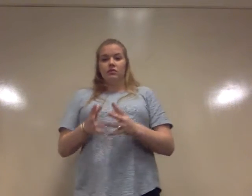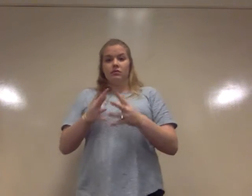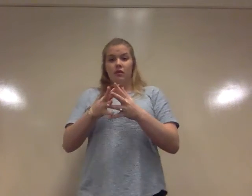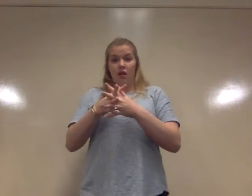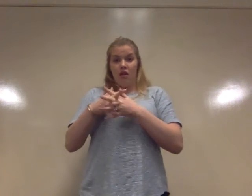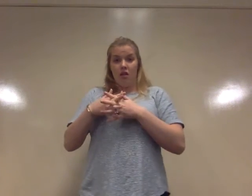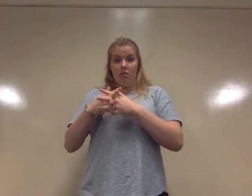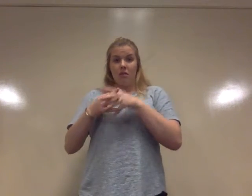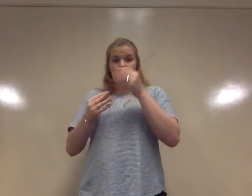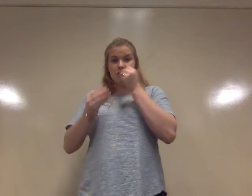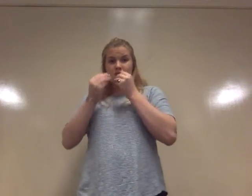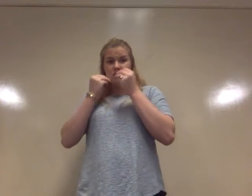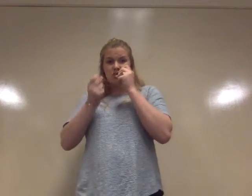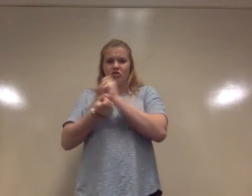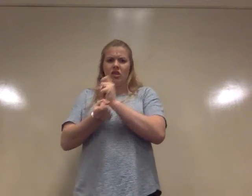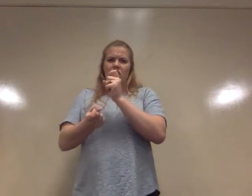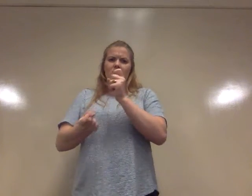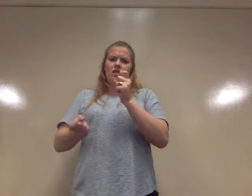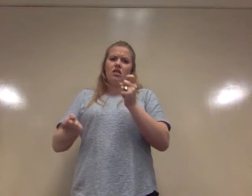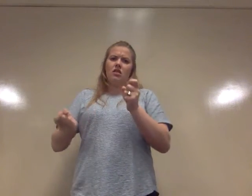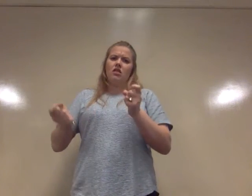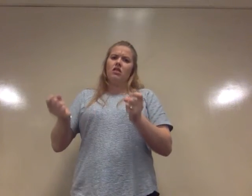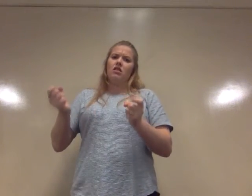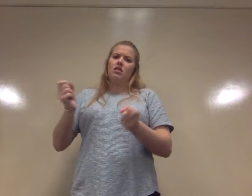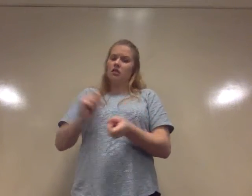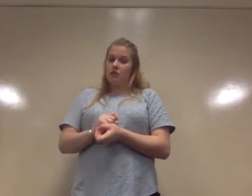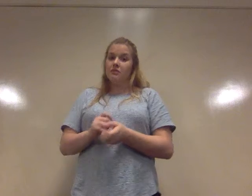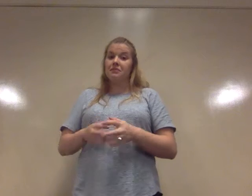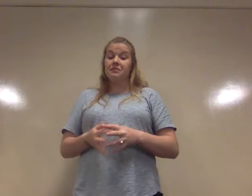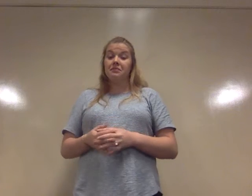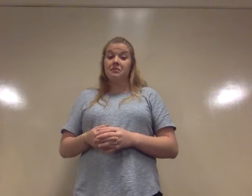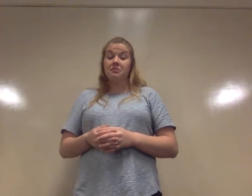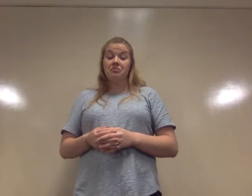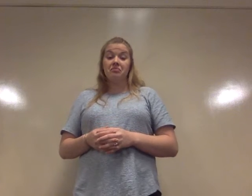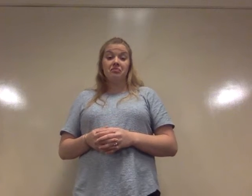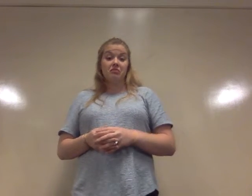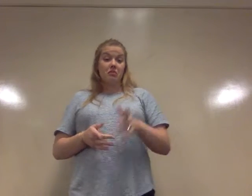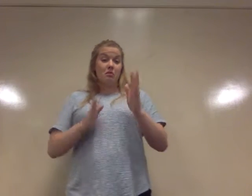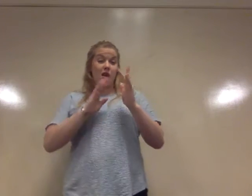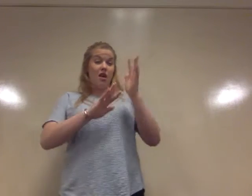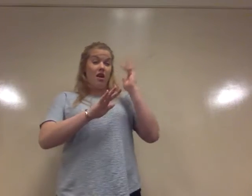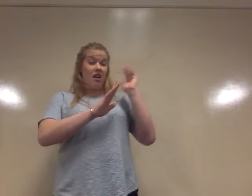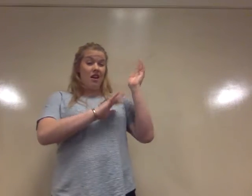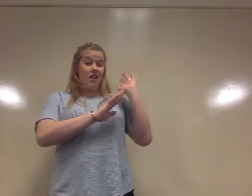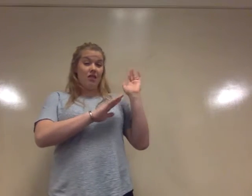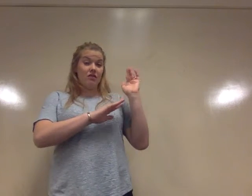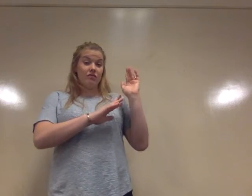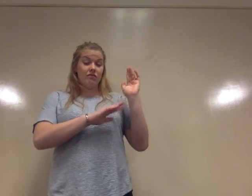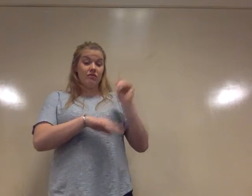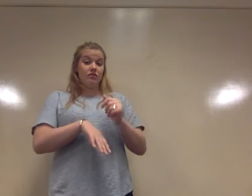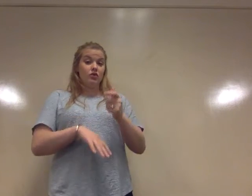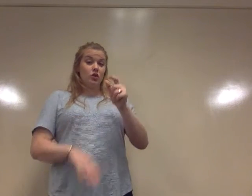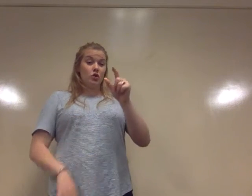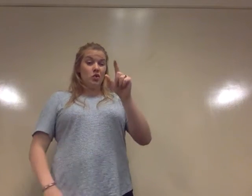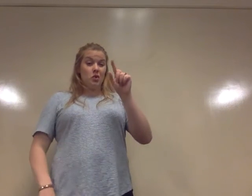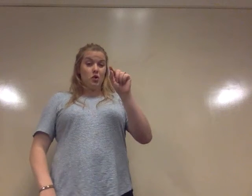changed dramatically. Near the beginning of the 20th century, Americans each ate about 120 pounds of meat